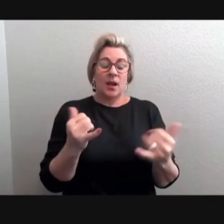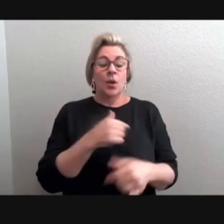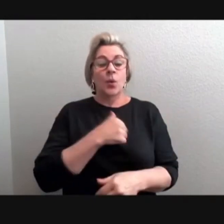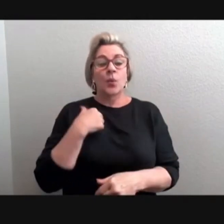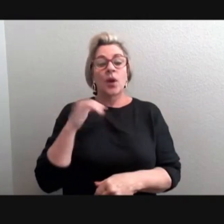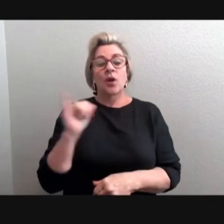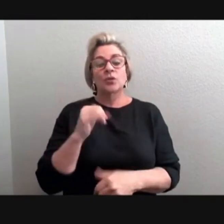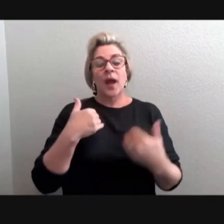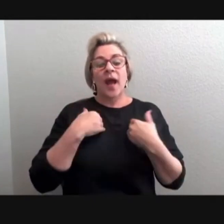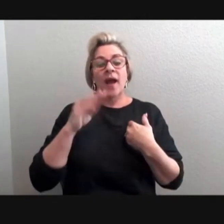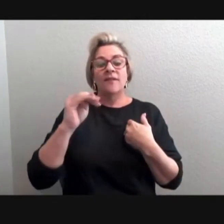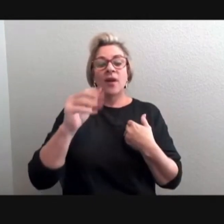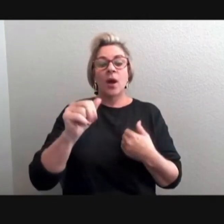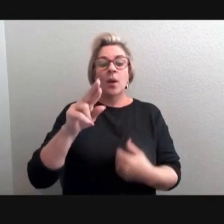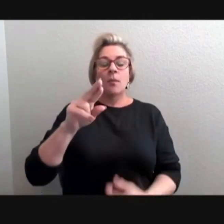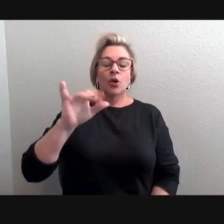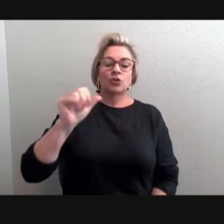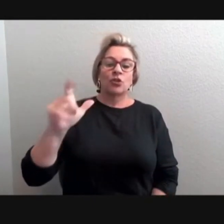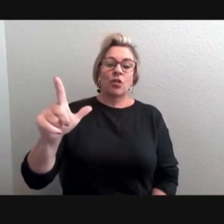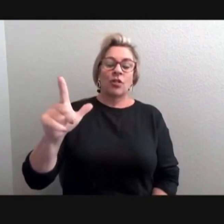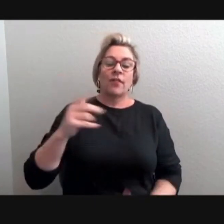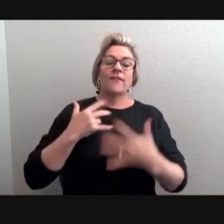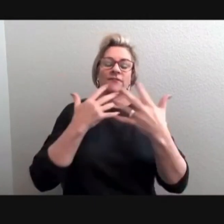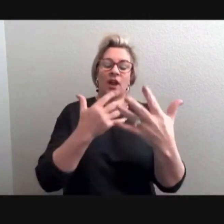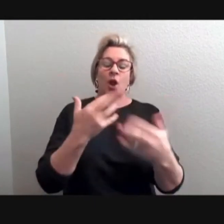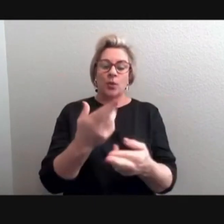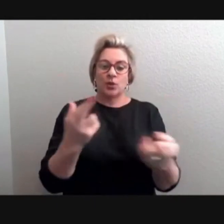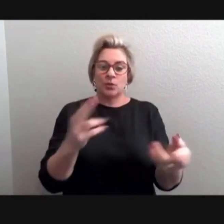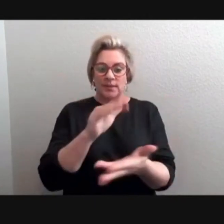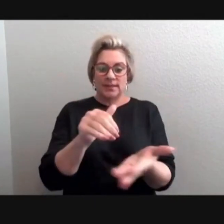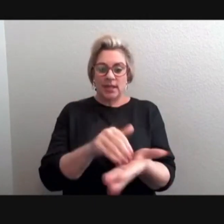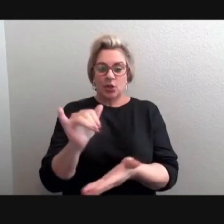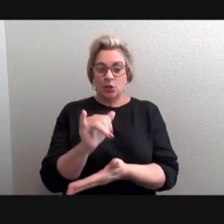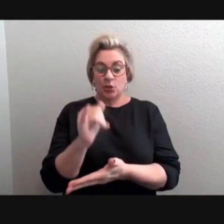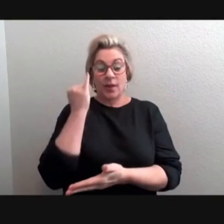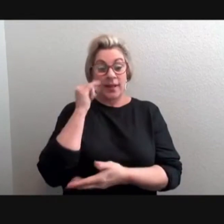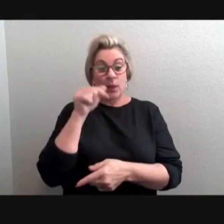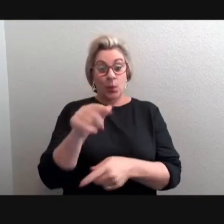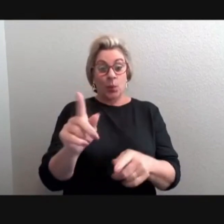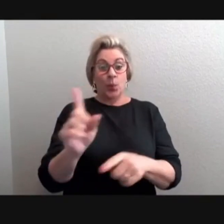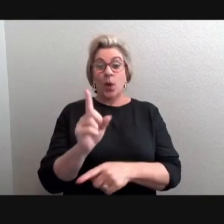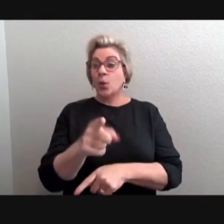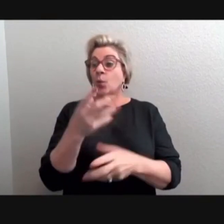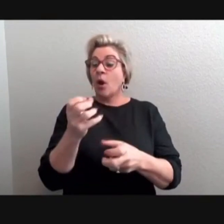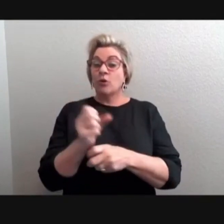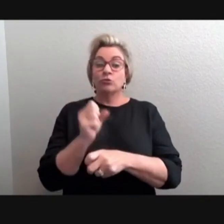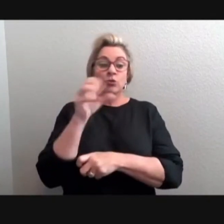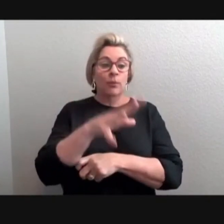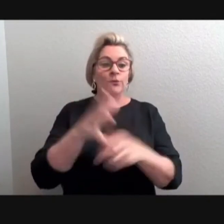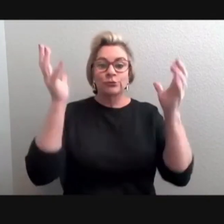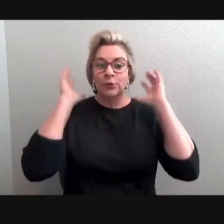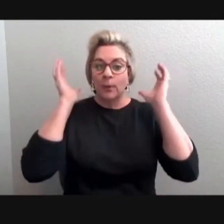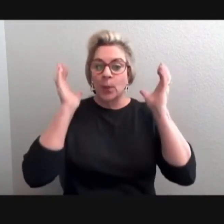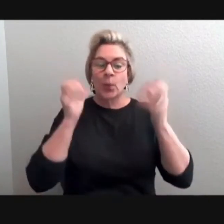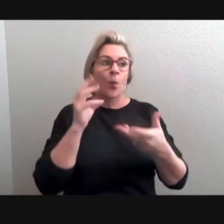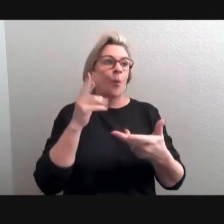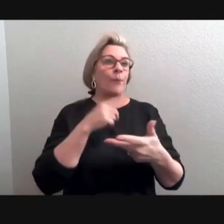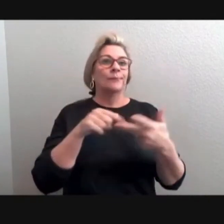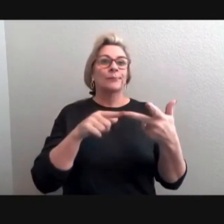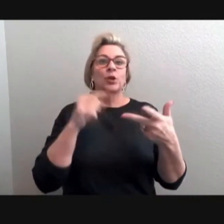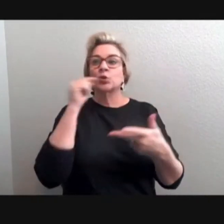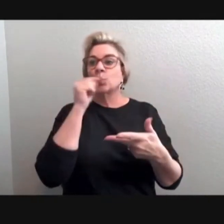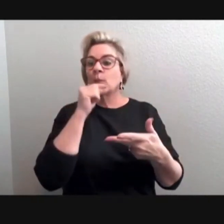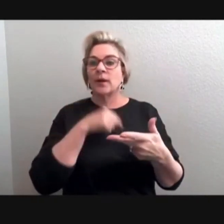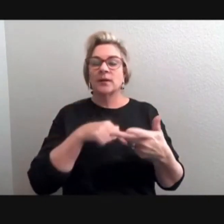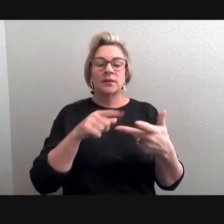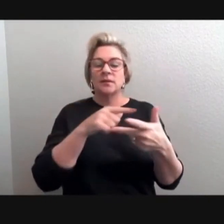a Marshall Fire Donation and Resource Center. This is where if you want to drop off, shampoo or